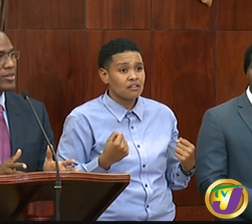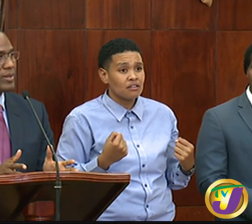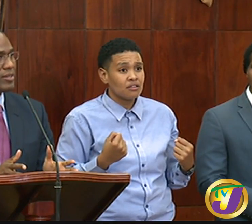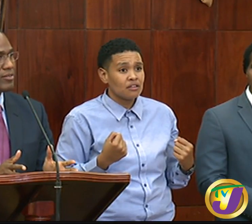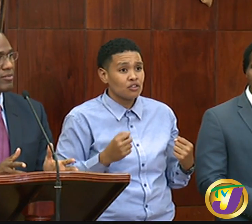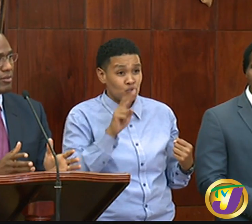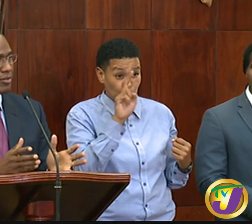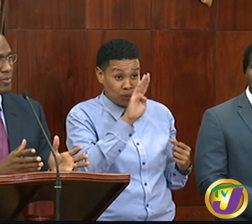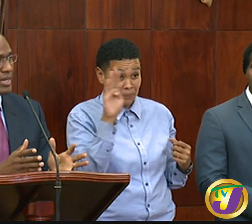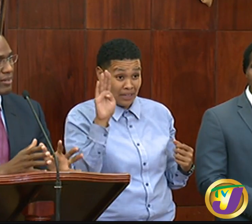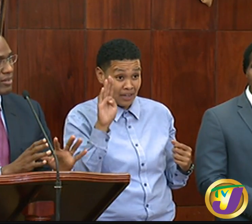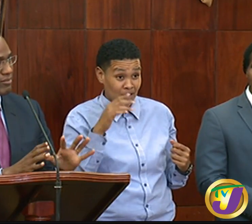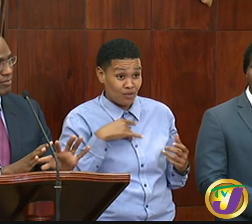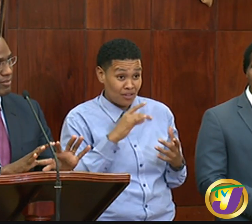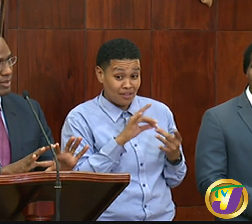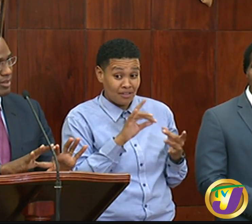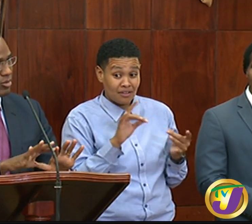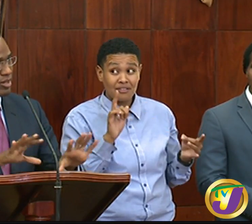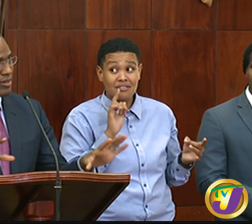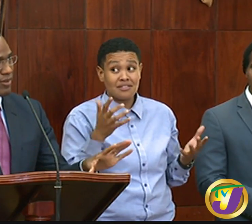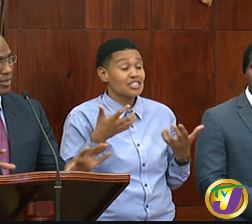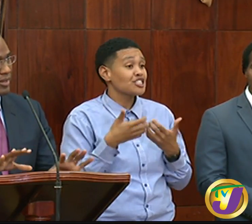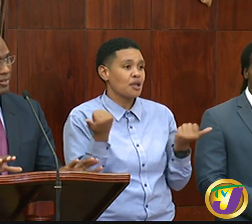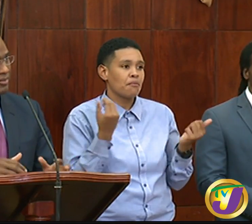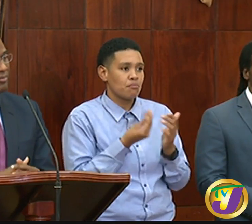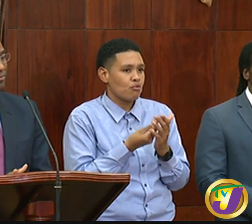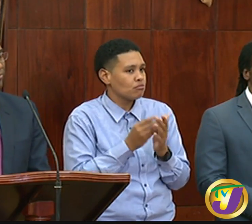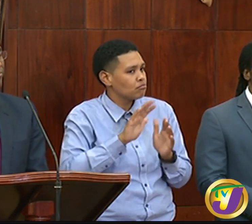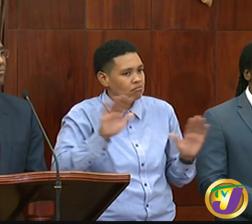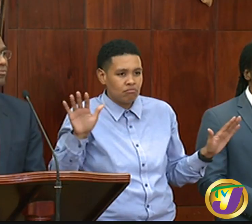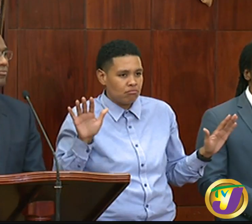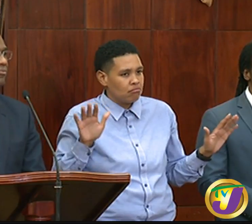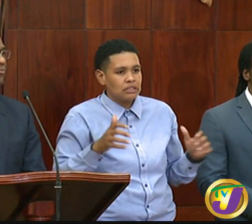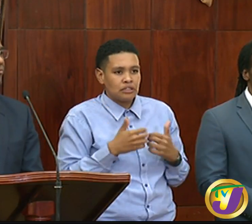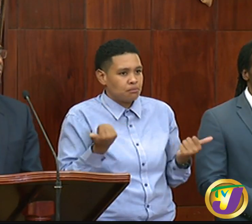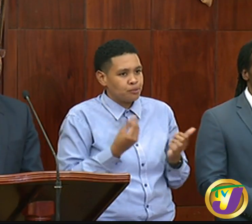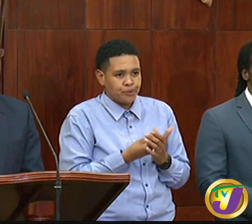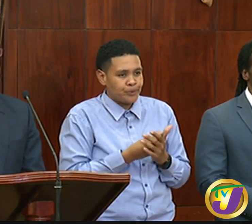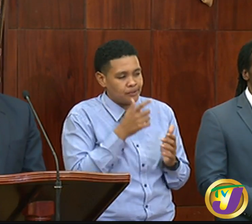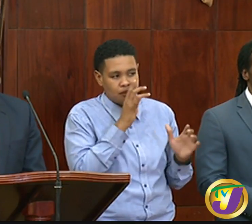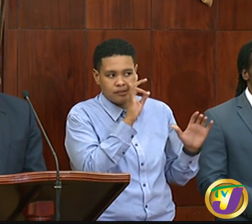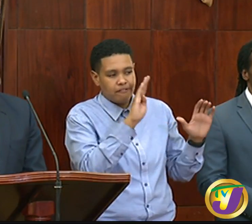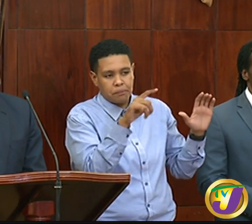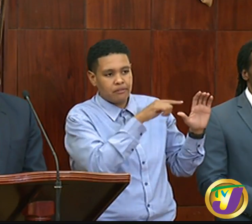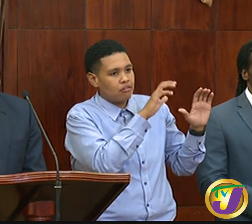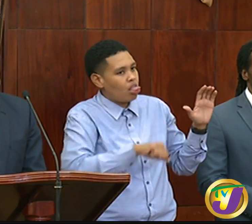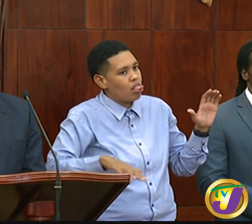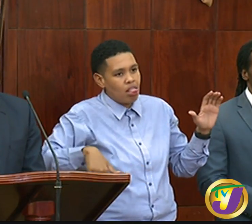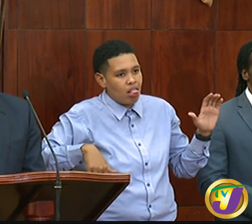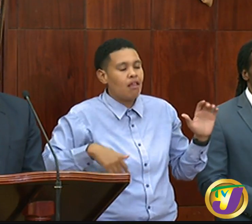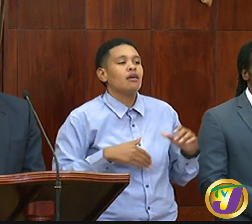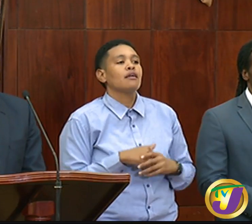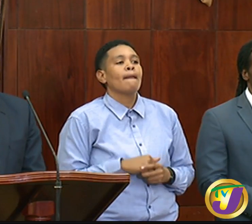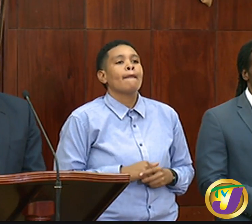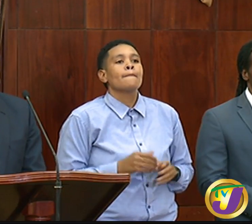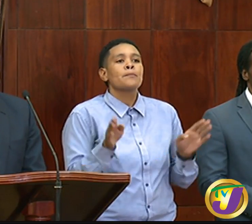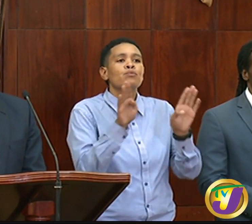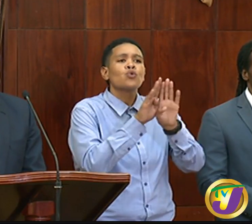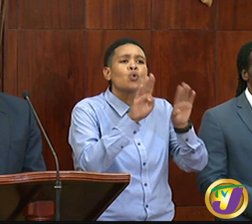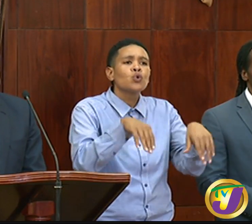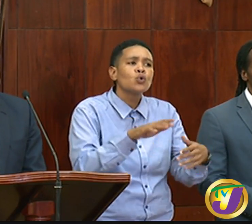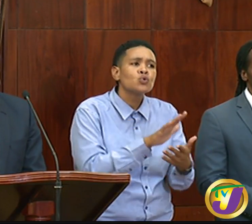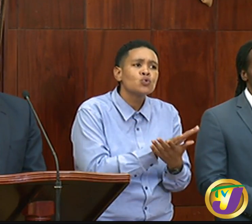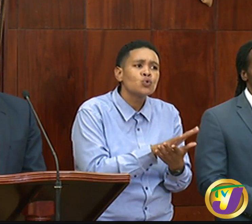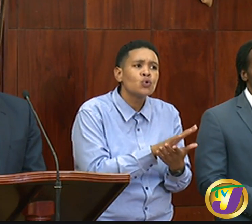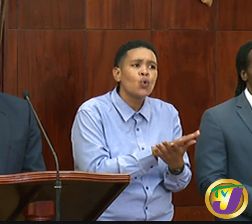of which we speak, that's just a different... Different one, okay. The closure of the schools and